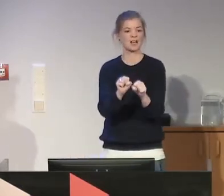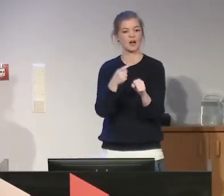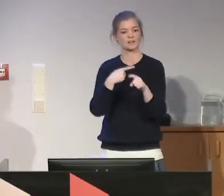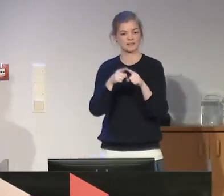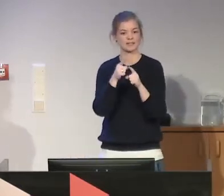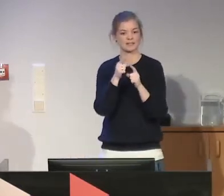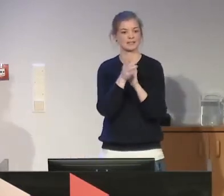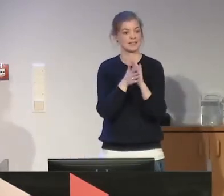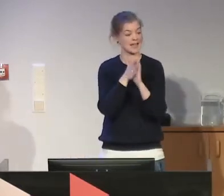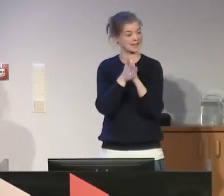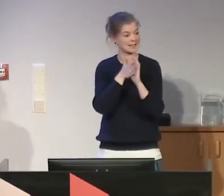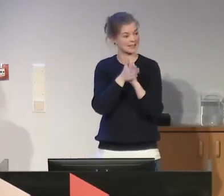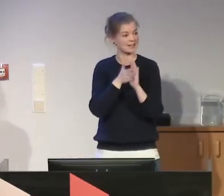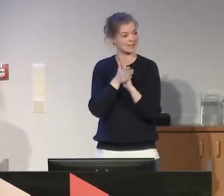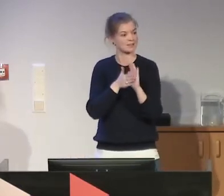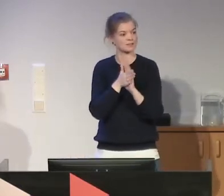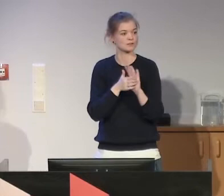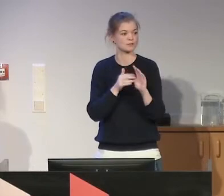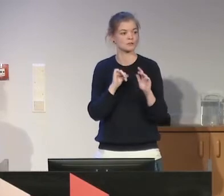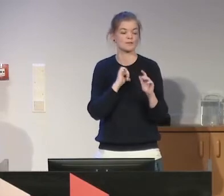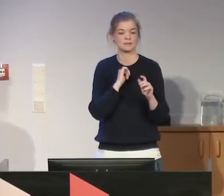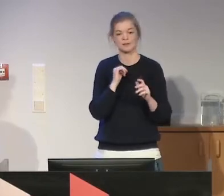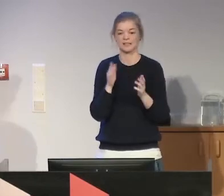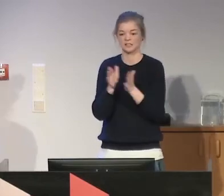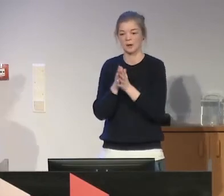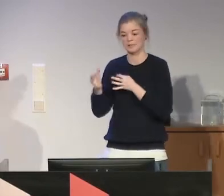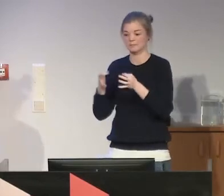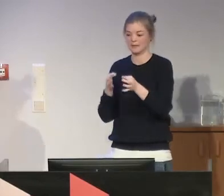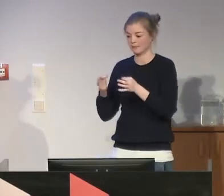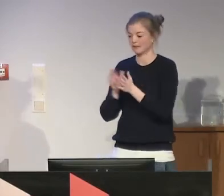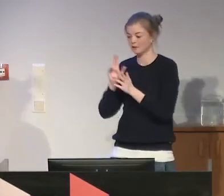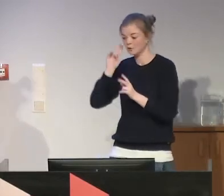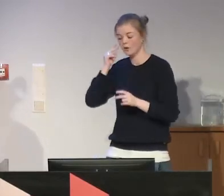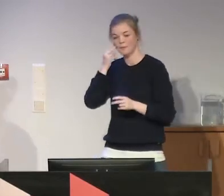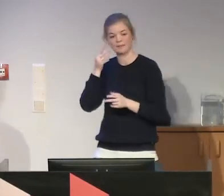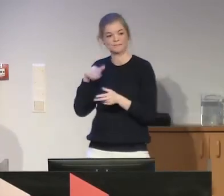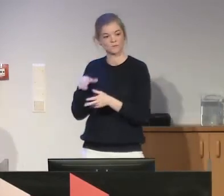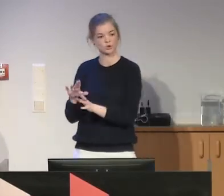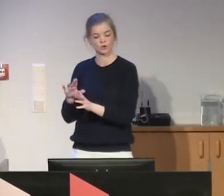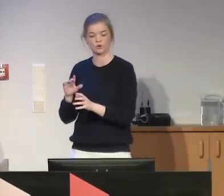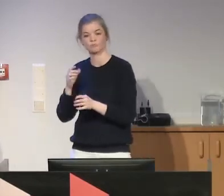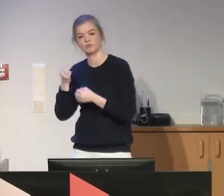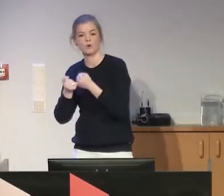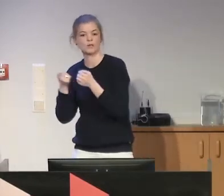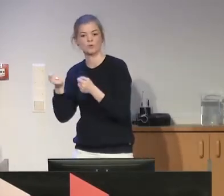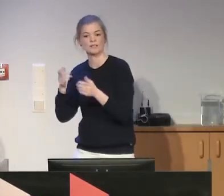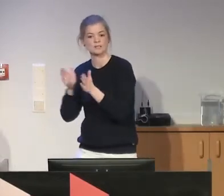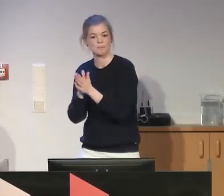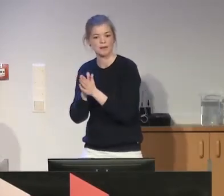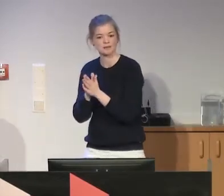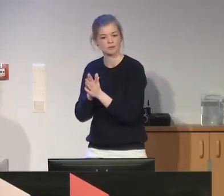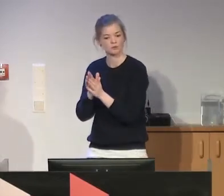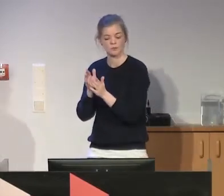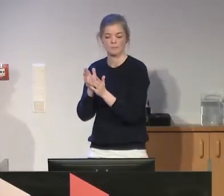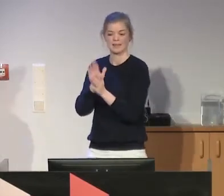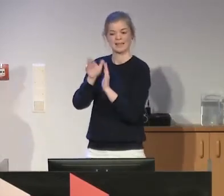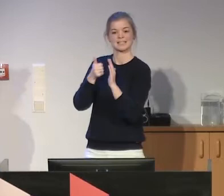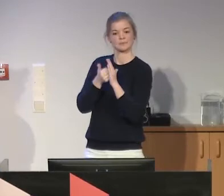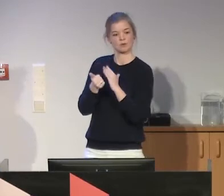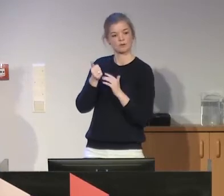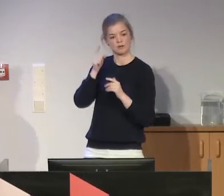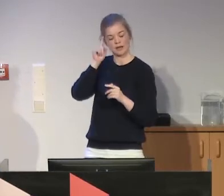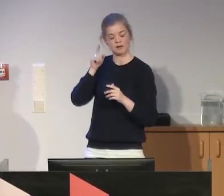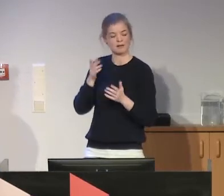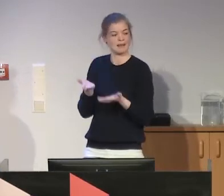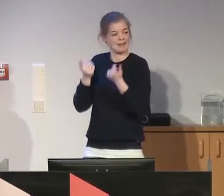have something, you have a base, it's easier kind of to understand the signs and to interact with the person and with a deaf